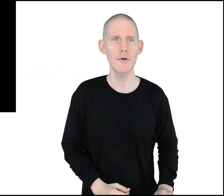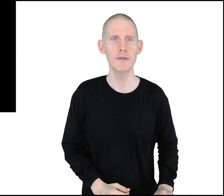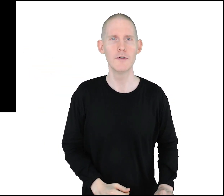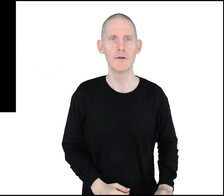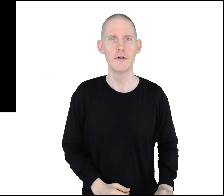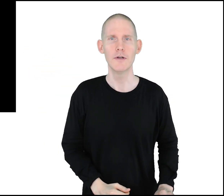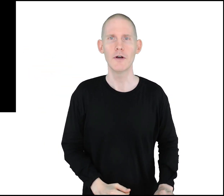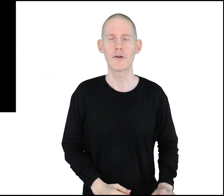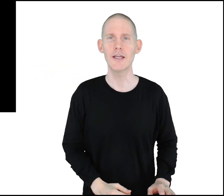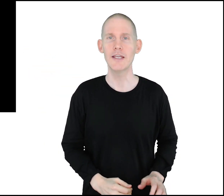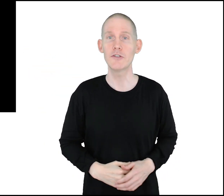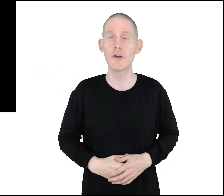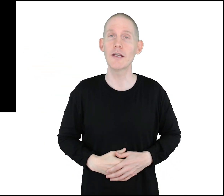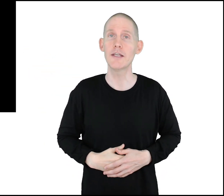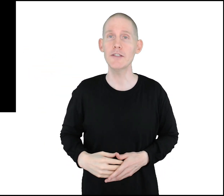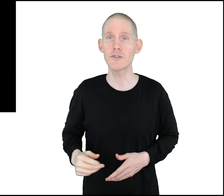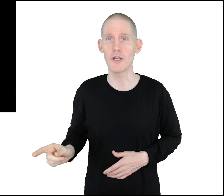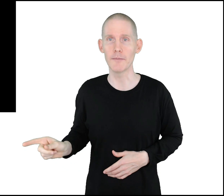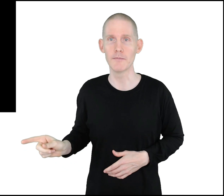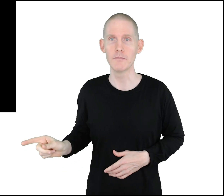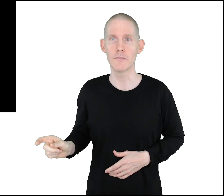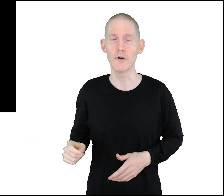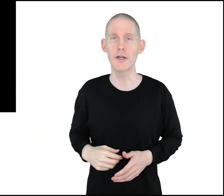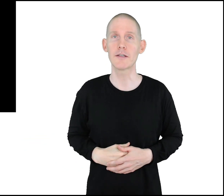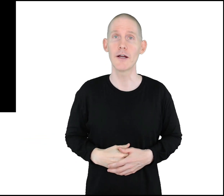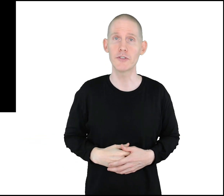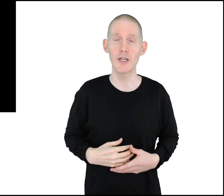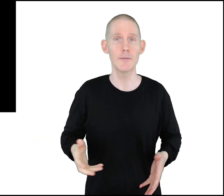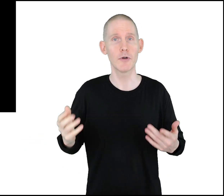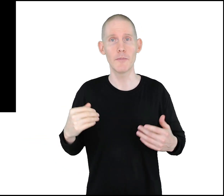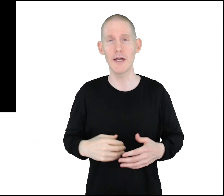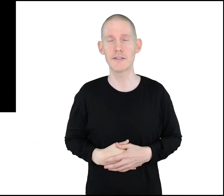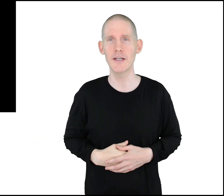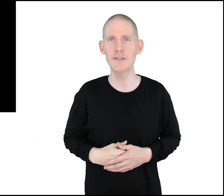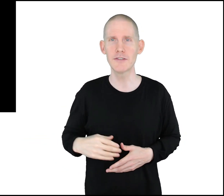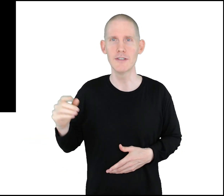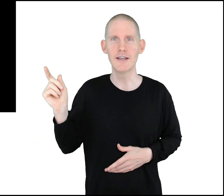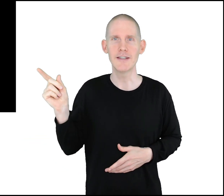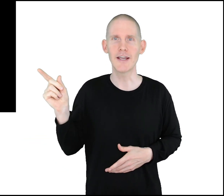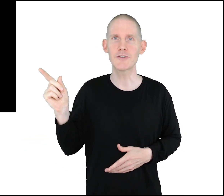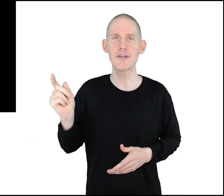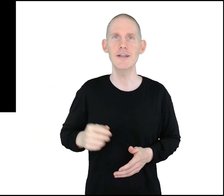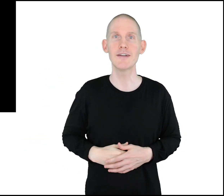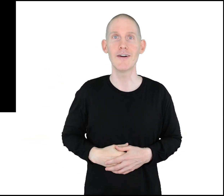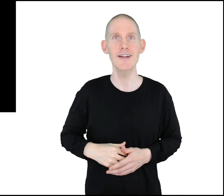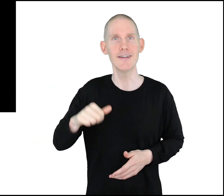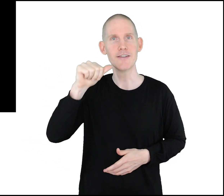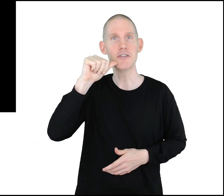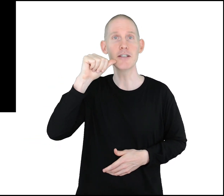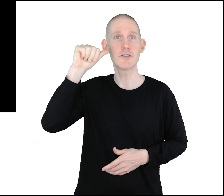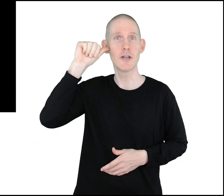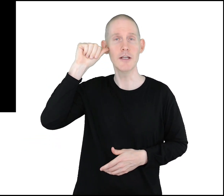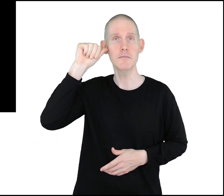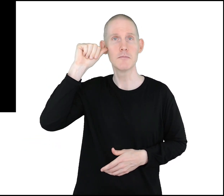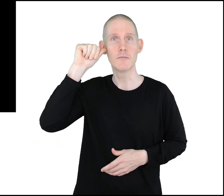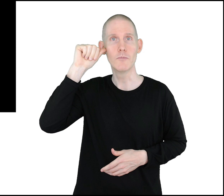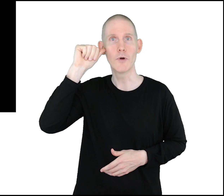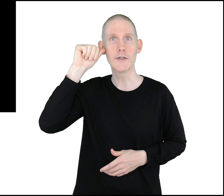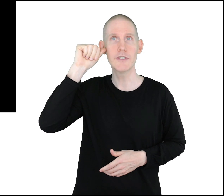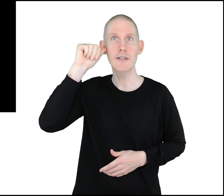forward. Okay, he drank yesterday. Right, conjugated, put it past tense. Yesterday, all right, yesterday. Where is he?